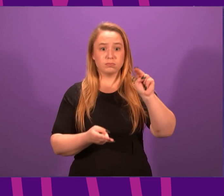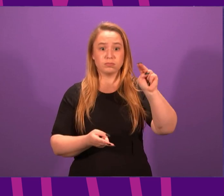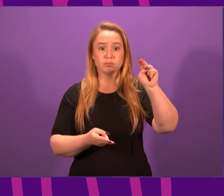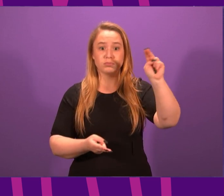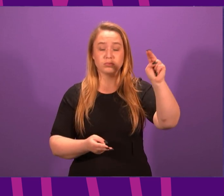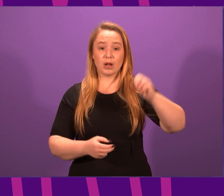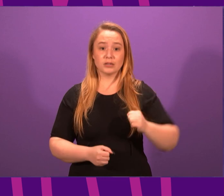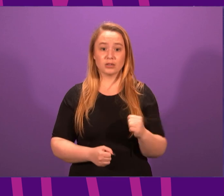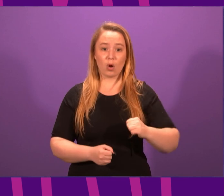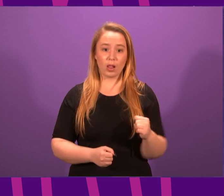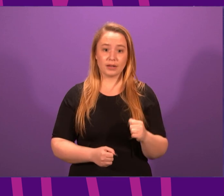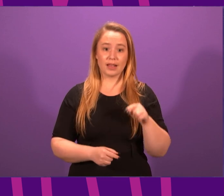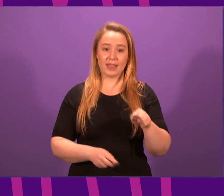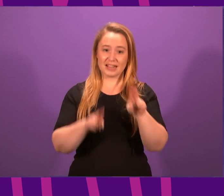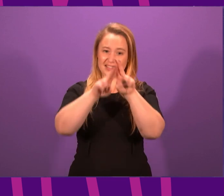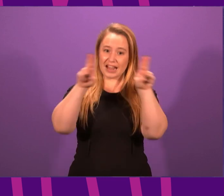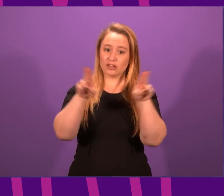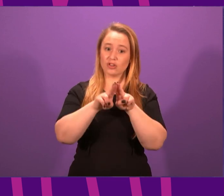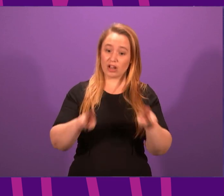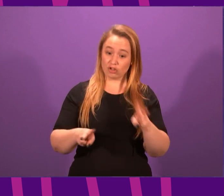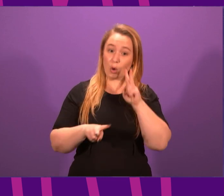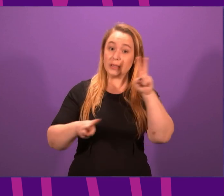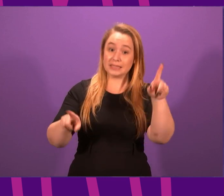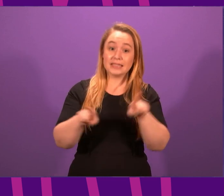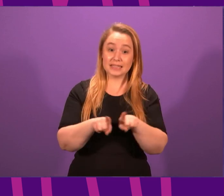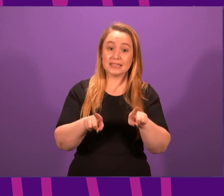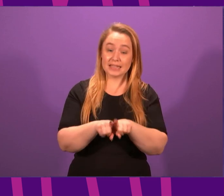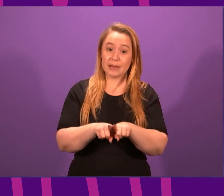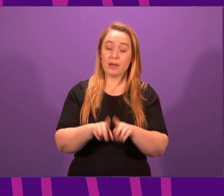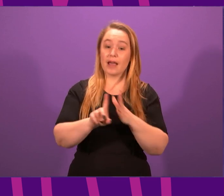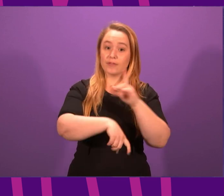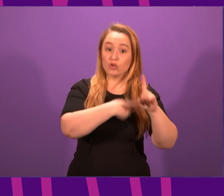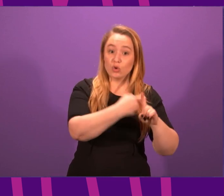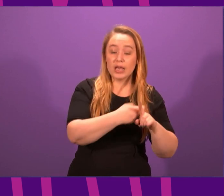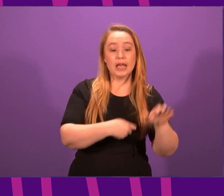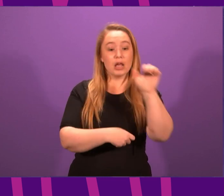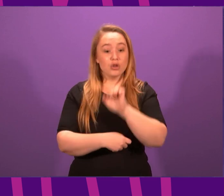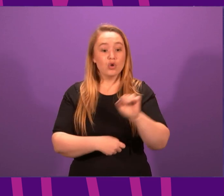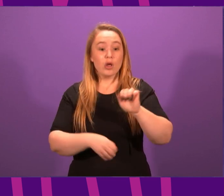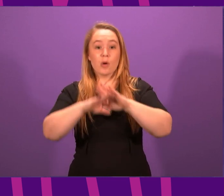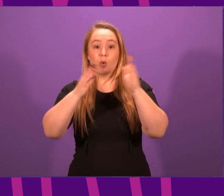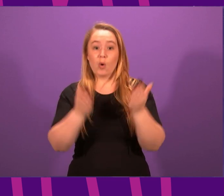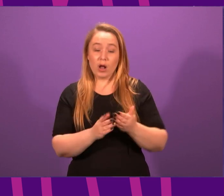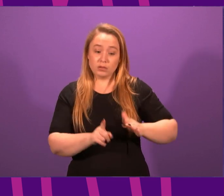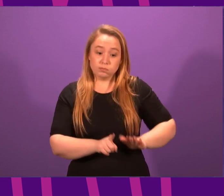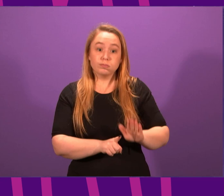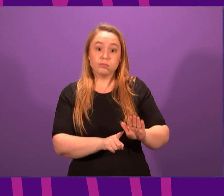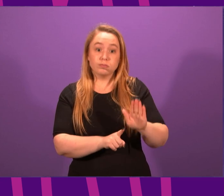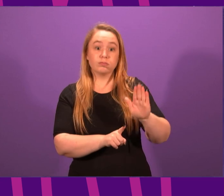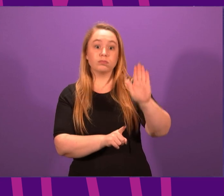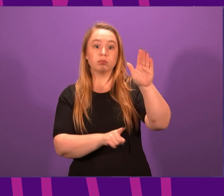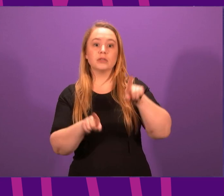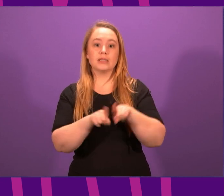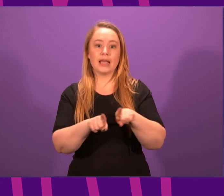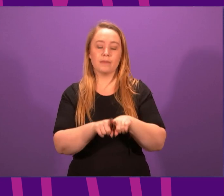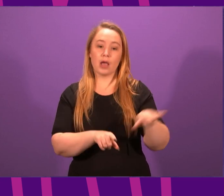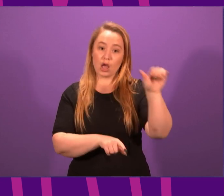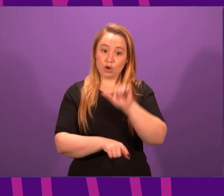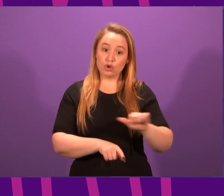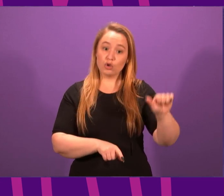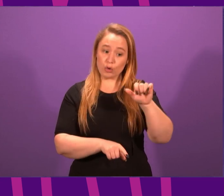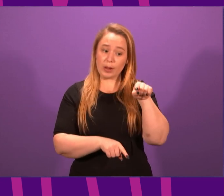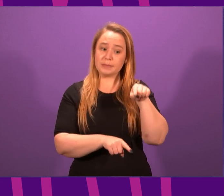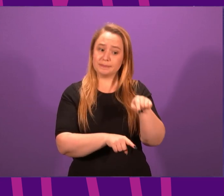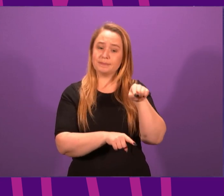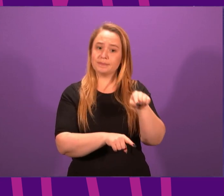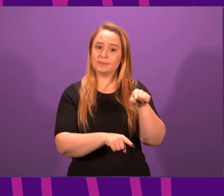part of an international pattern that's reflected elsewhere in the UK, Europe and across the world. Indeed, many countries across Europe in particular